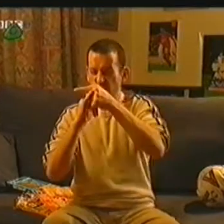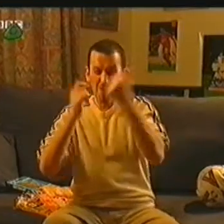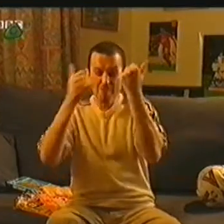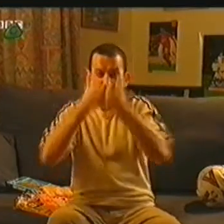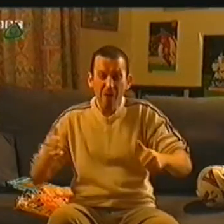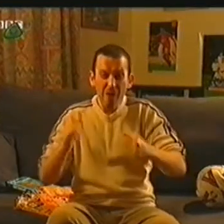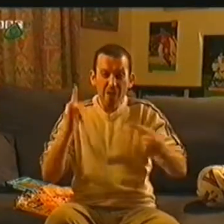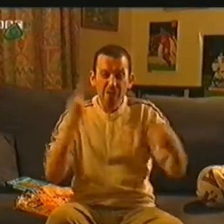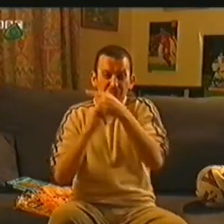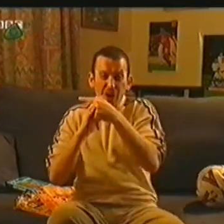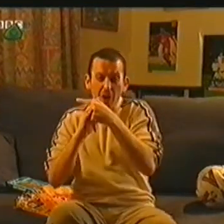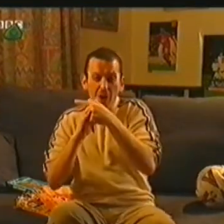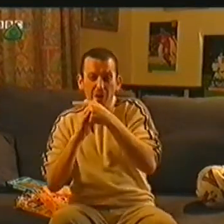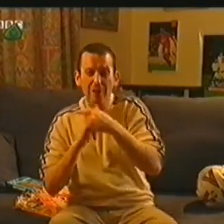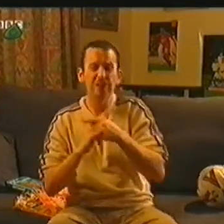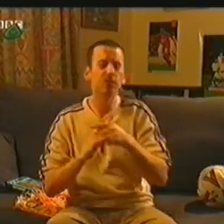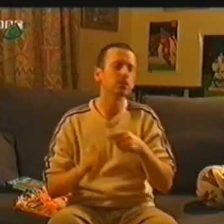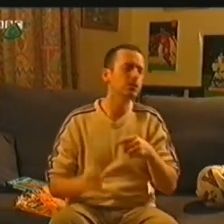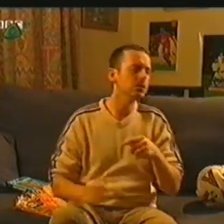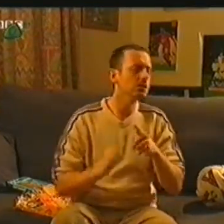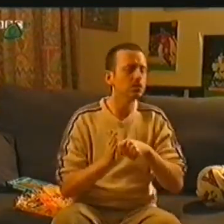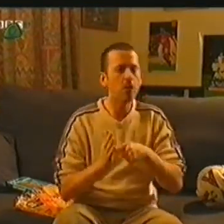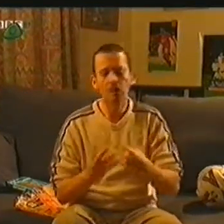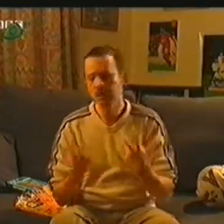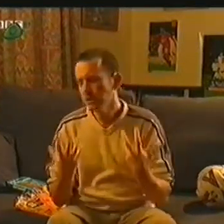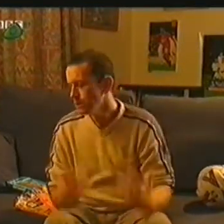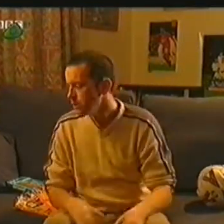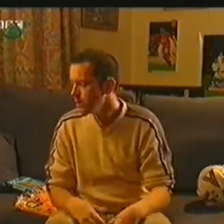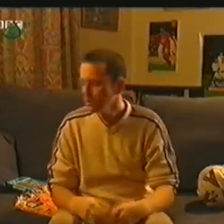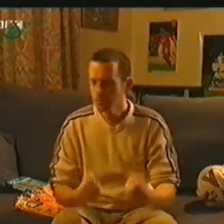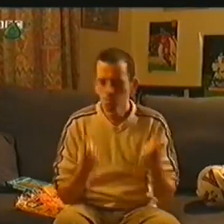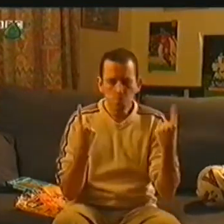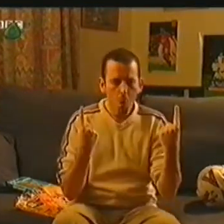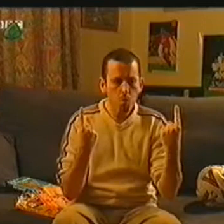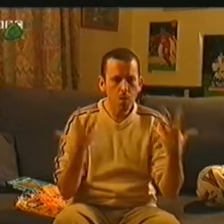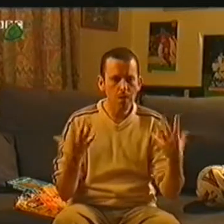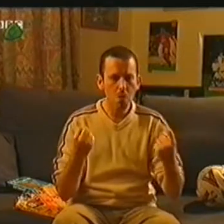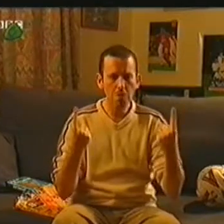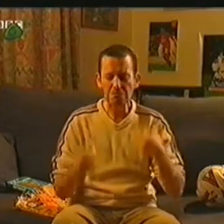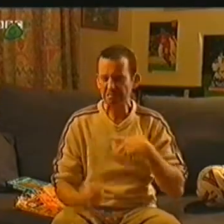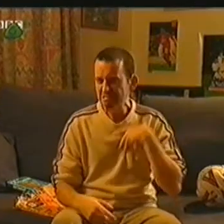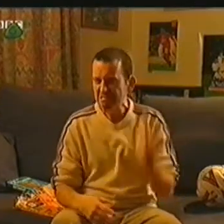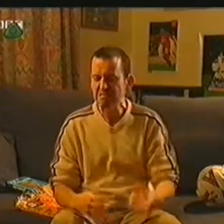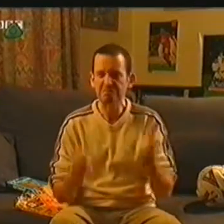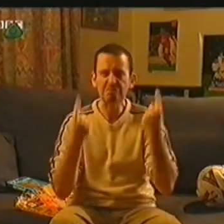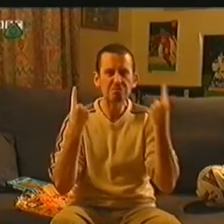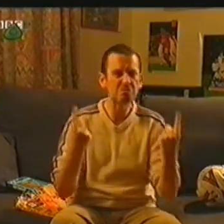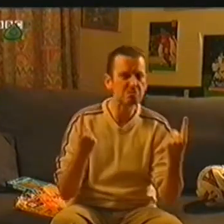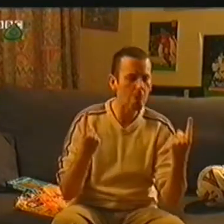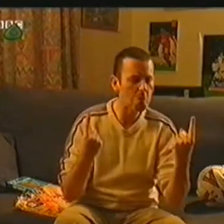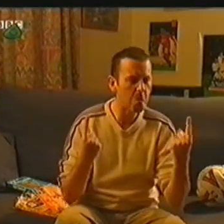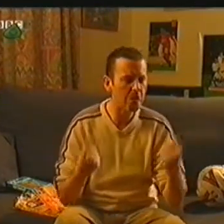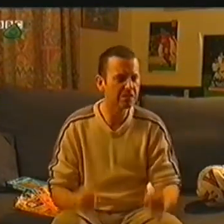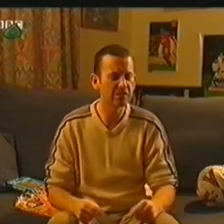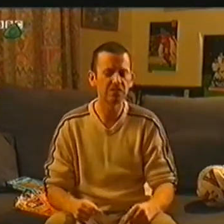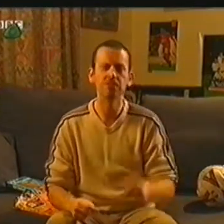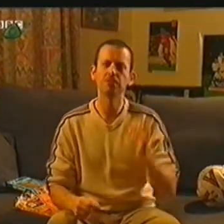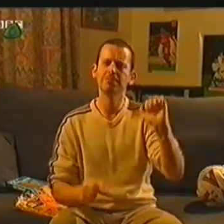target. Now Andy tried to intervene, but the ball shot in the air off the end of a big St. Luke's boot and slotted into their goal, scoring an